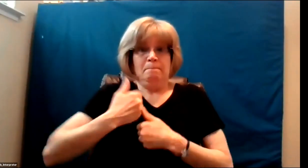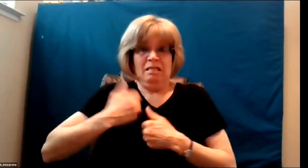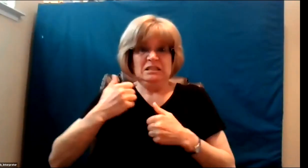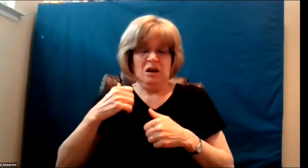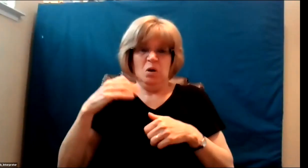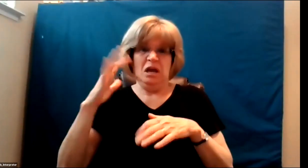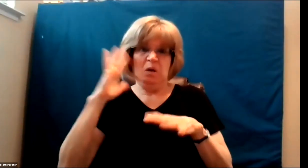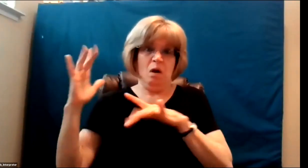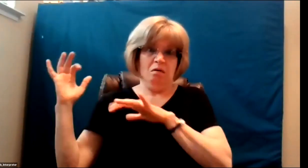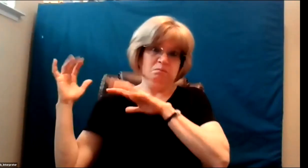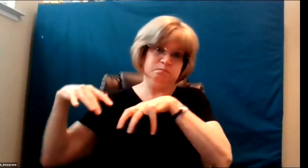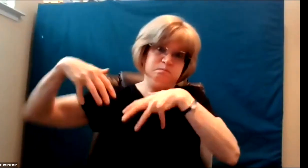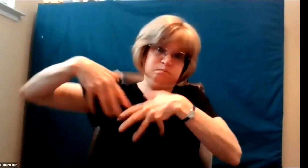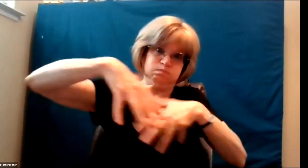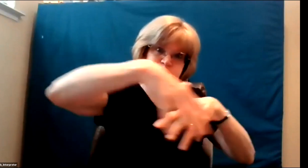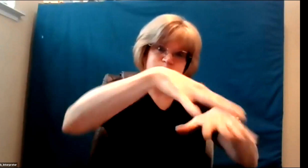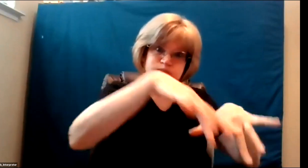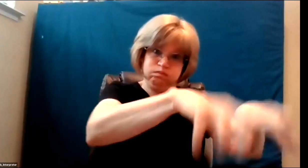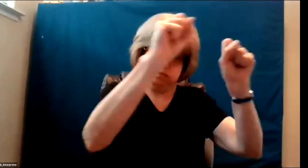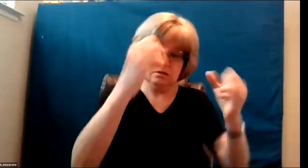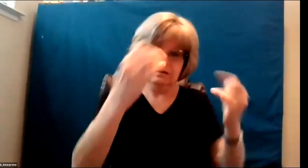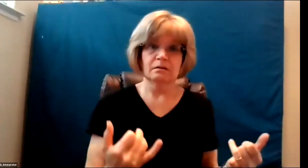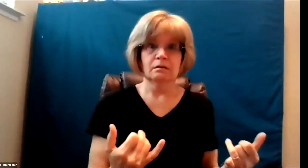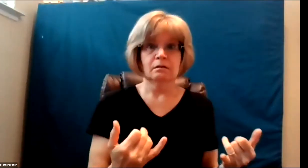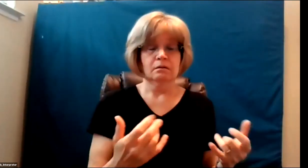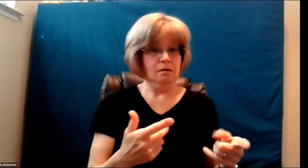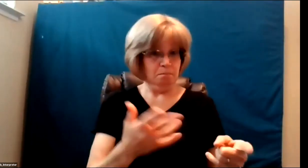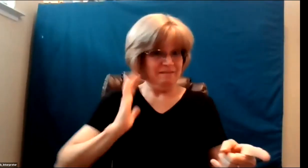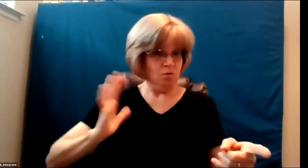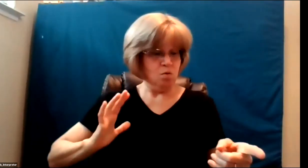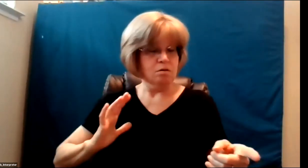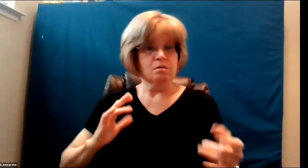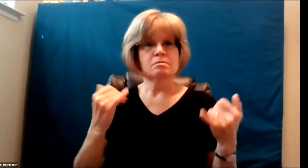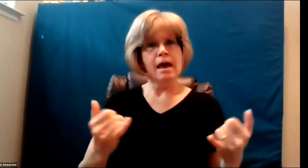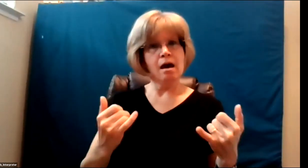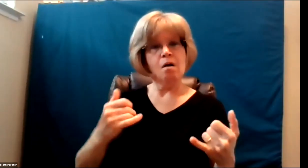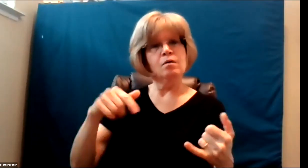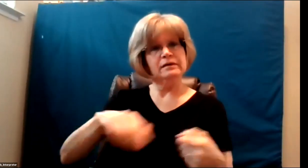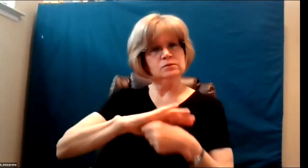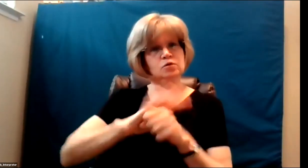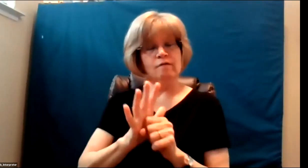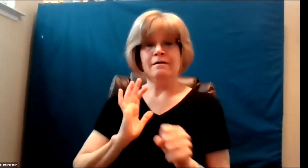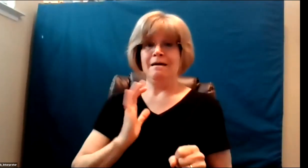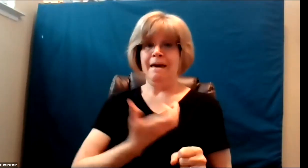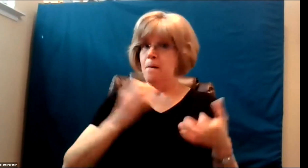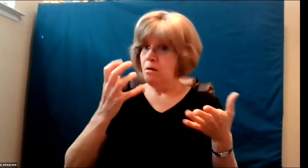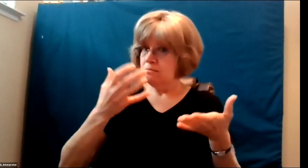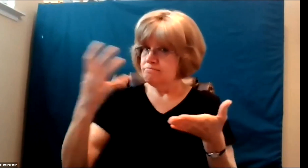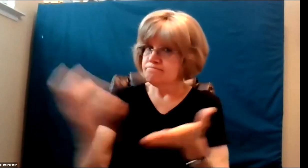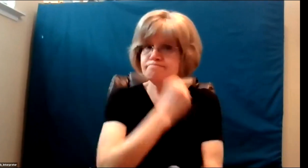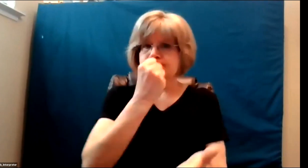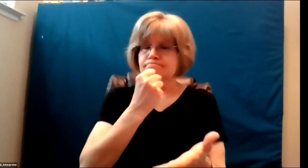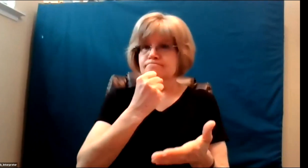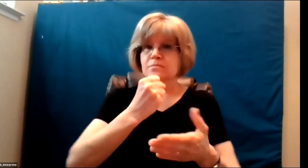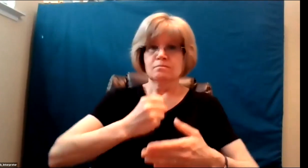pandemic our opportunity to learn and be better prepared for some yet unknown future event that